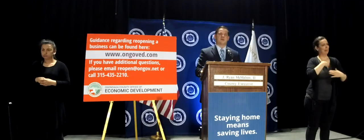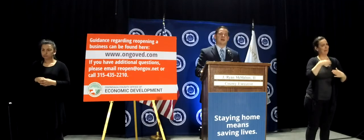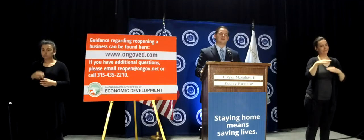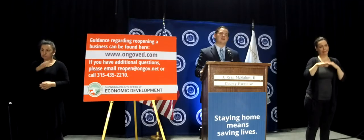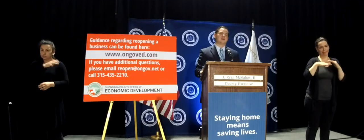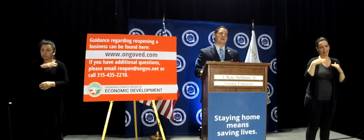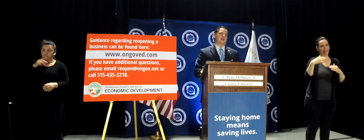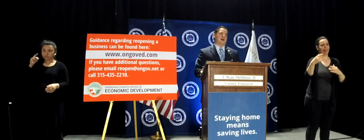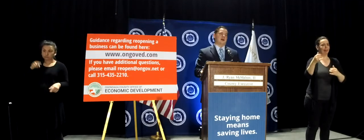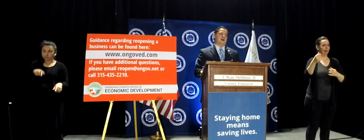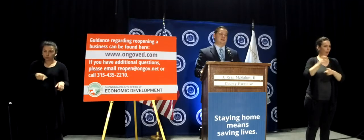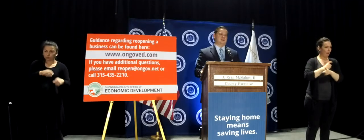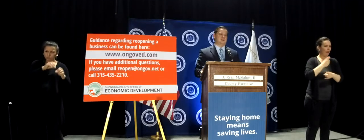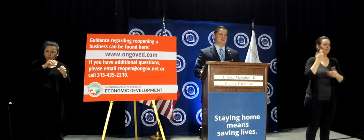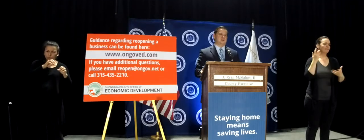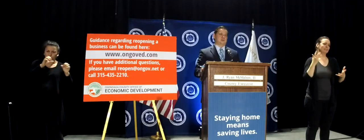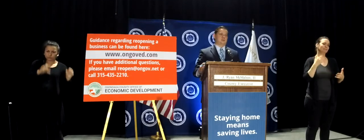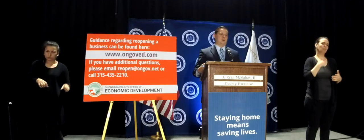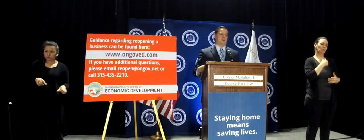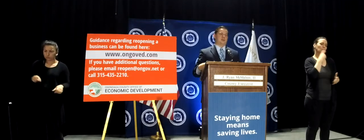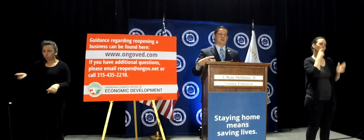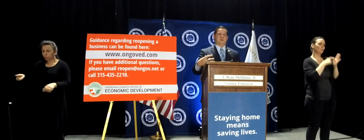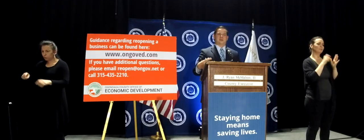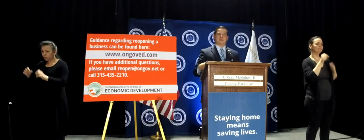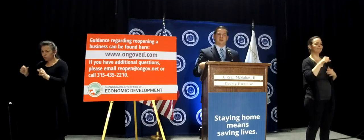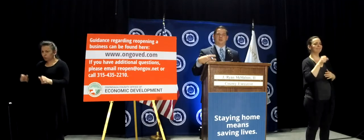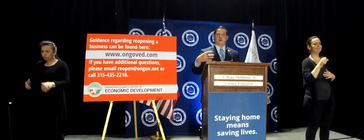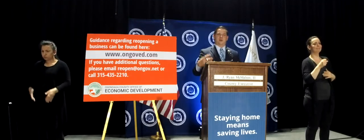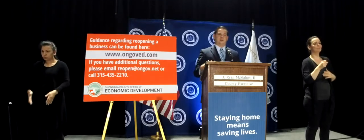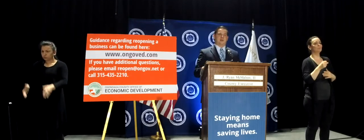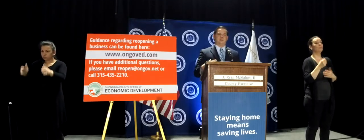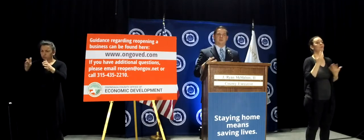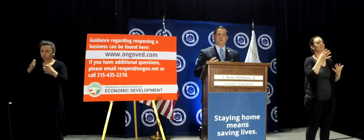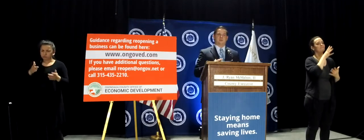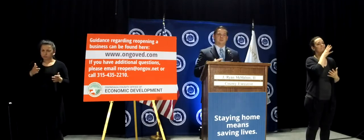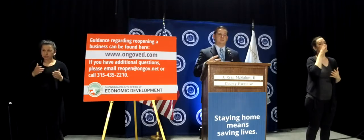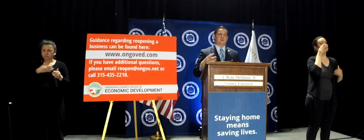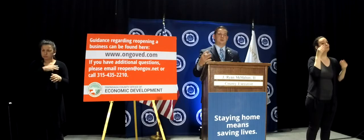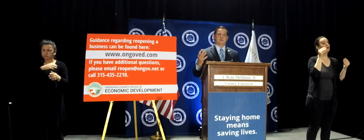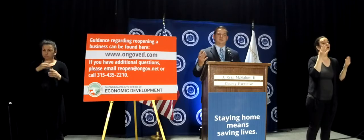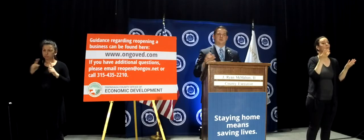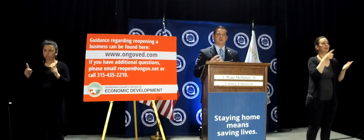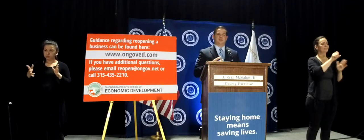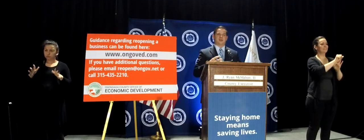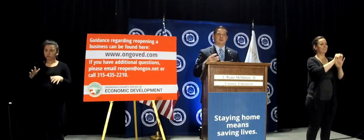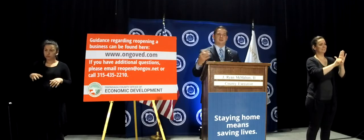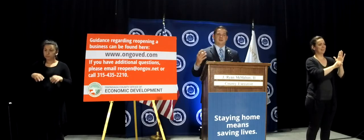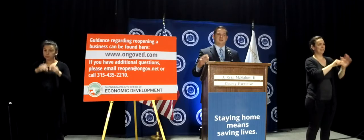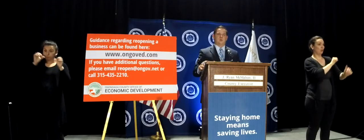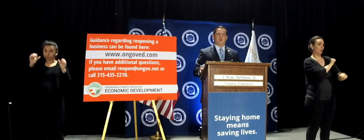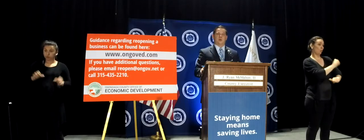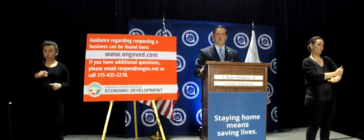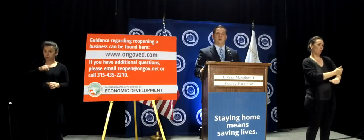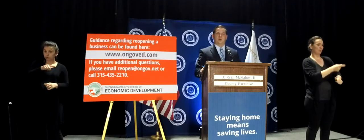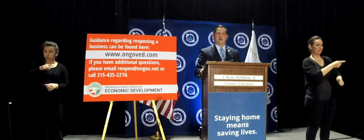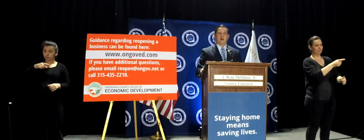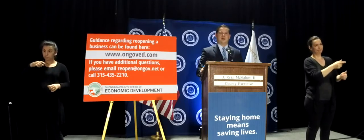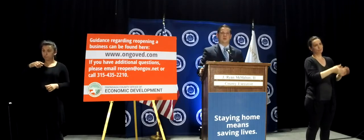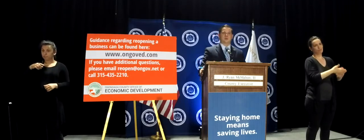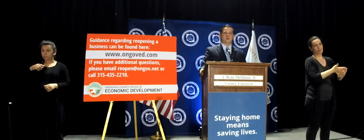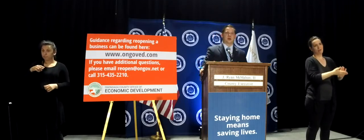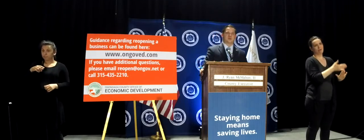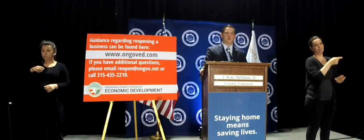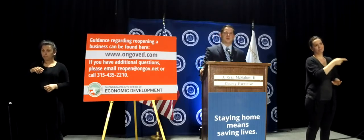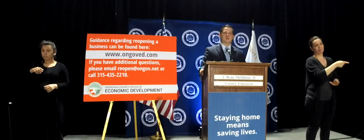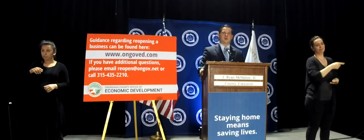stores or events. The market's run by a state authority. A lot of people don't differentiate who we are